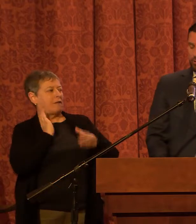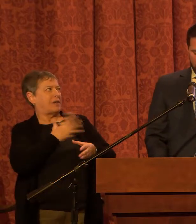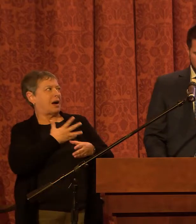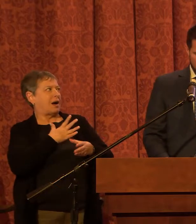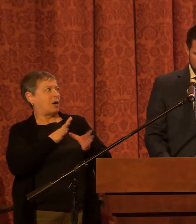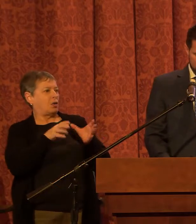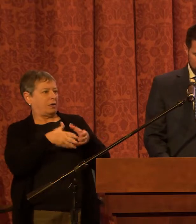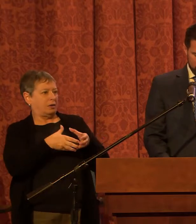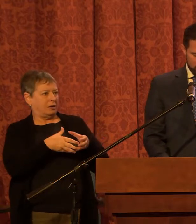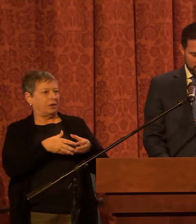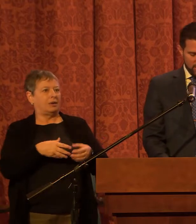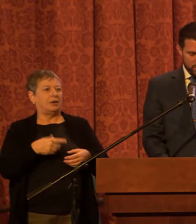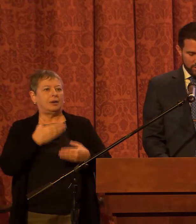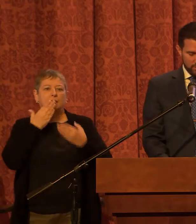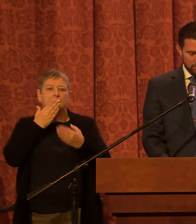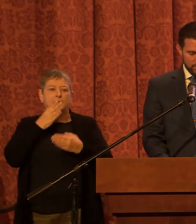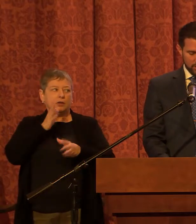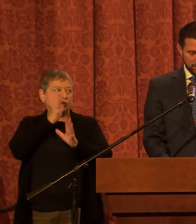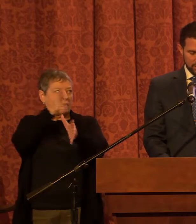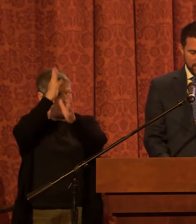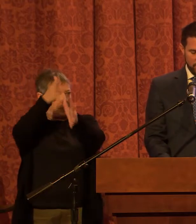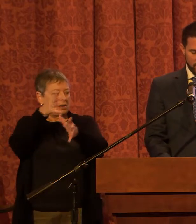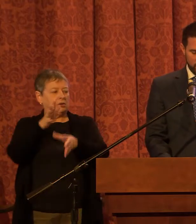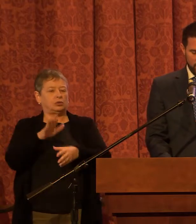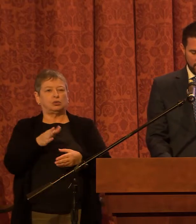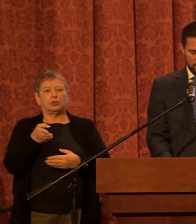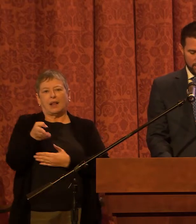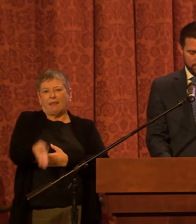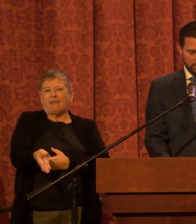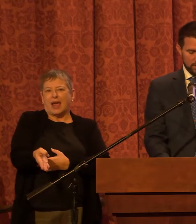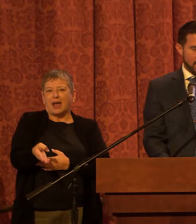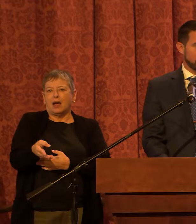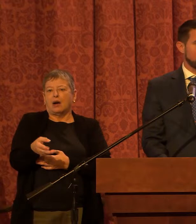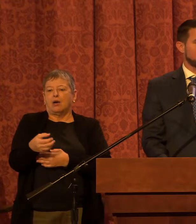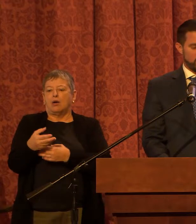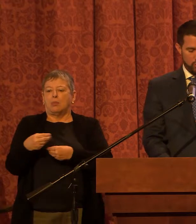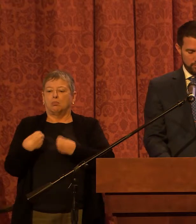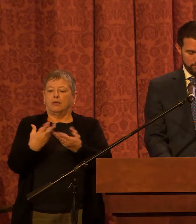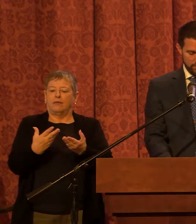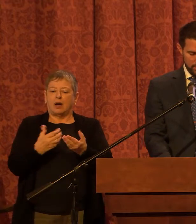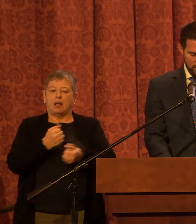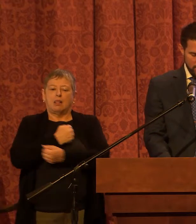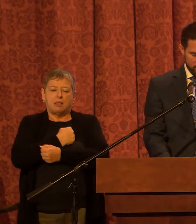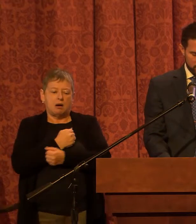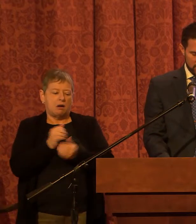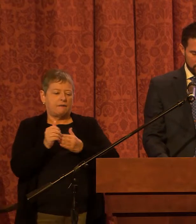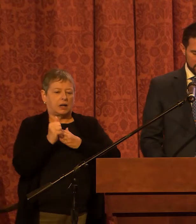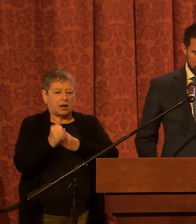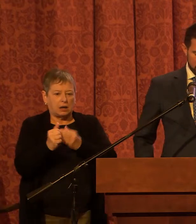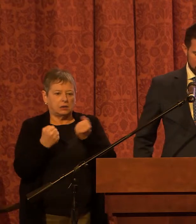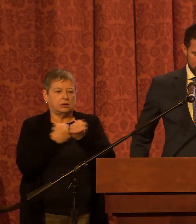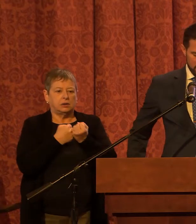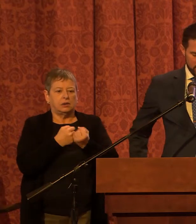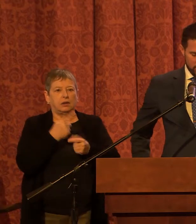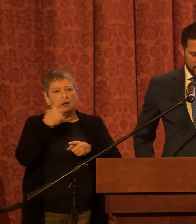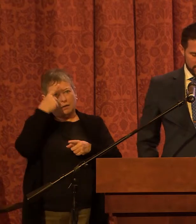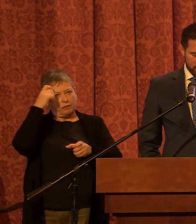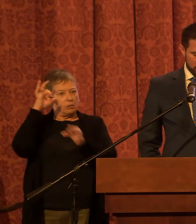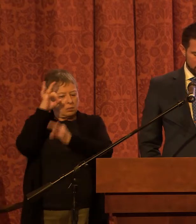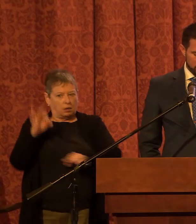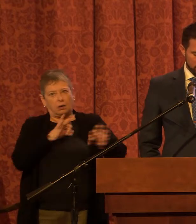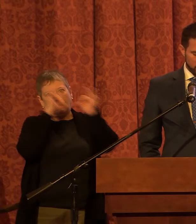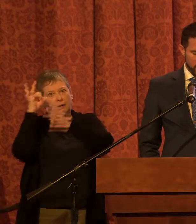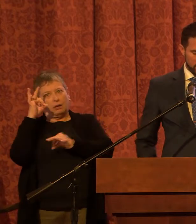Thank you to the grandparents. They've been there since day one, providing love, guidance, and support. From sleepless nights in the NICU